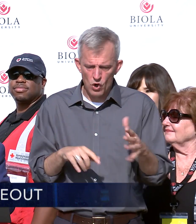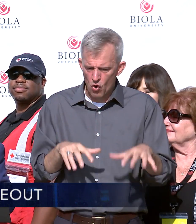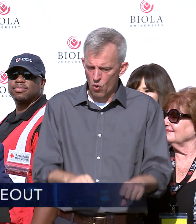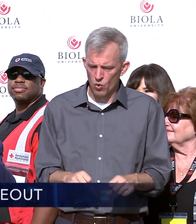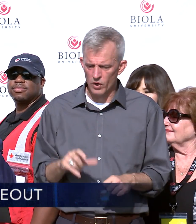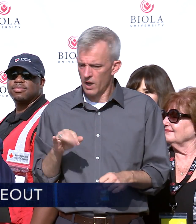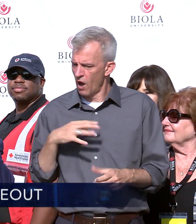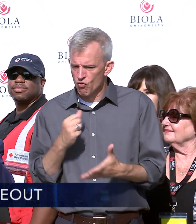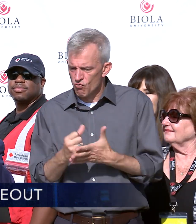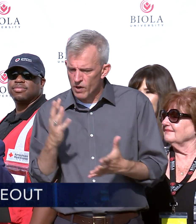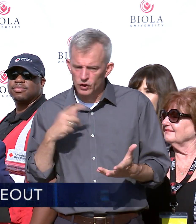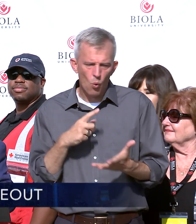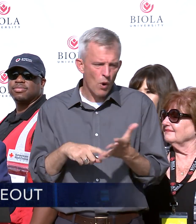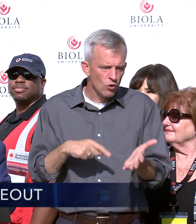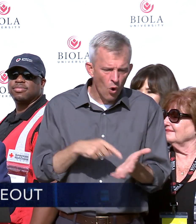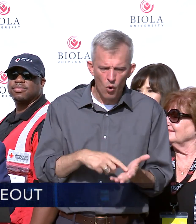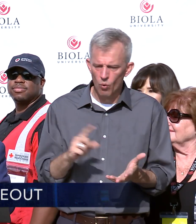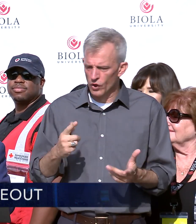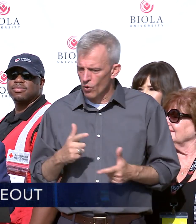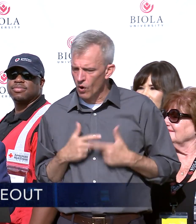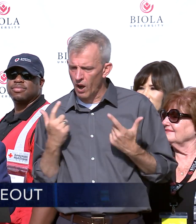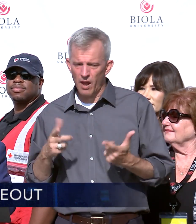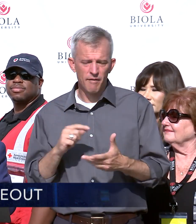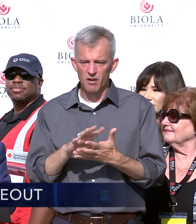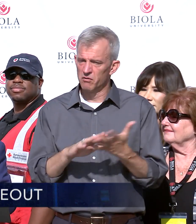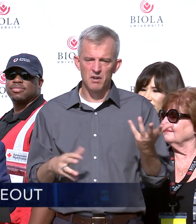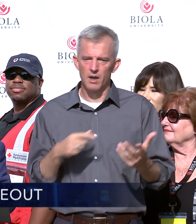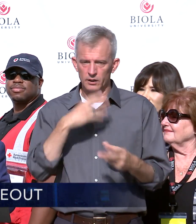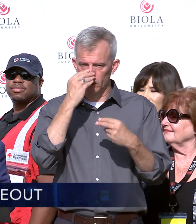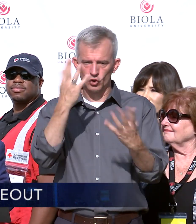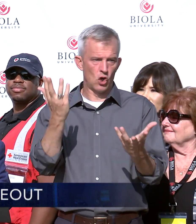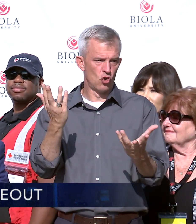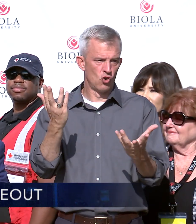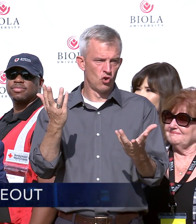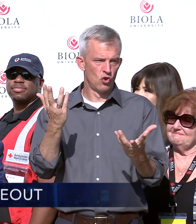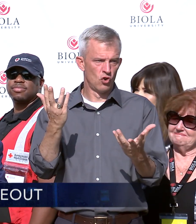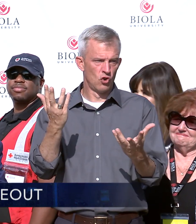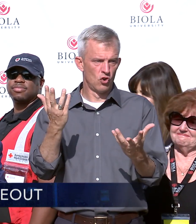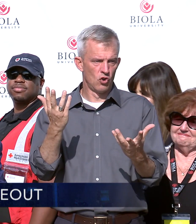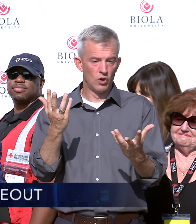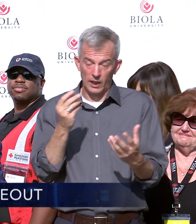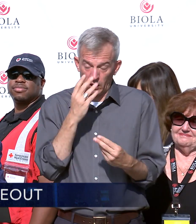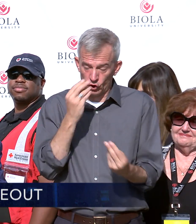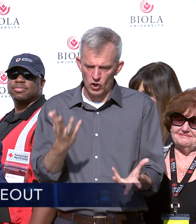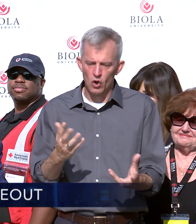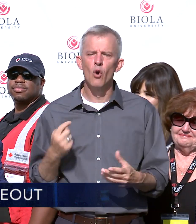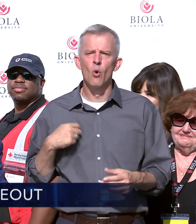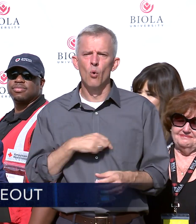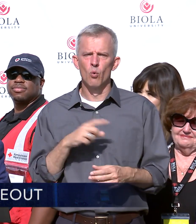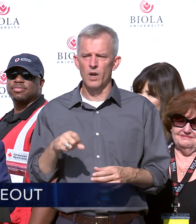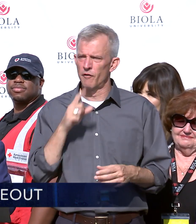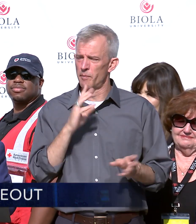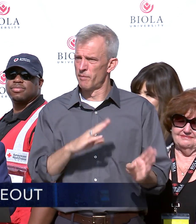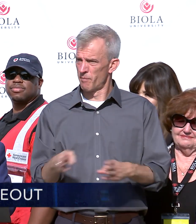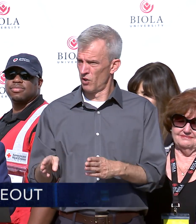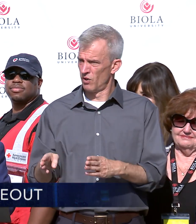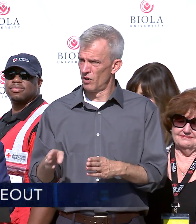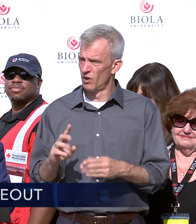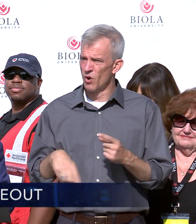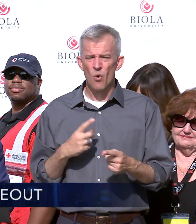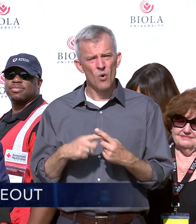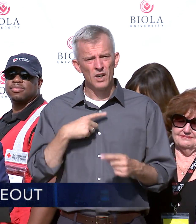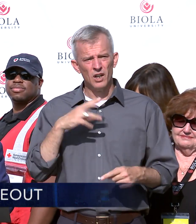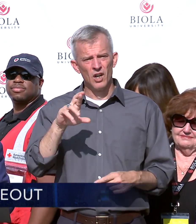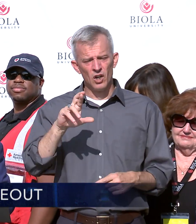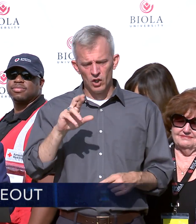what you owe, where you live. It's just taking you out. That's what the earthquake. We got to be prepared. So when I say drop,